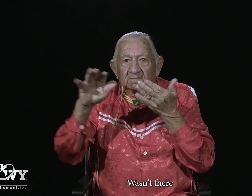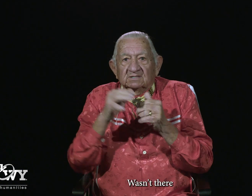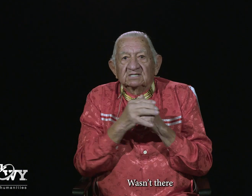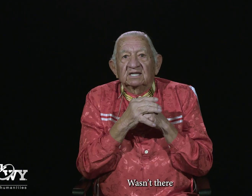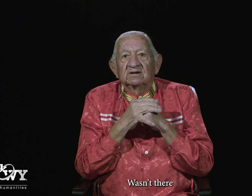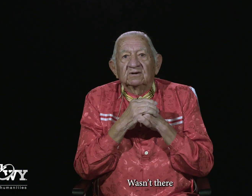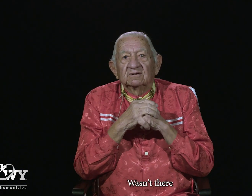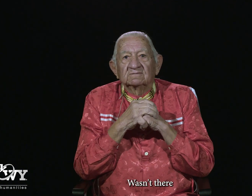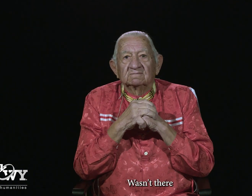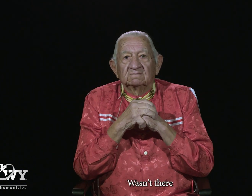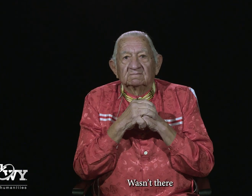wasn't there.